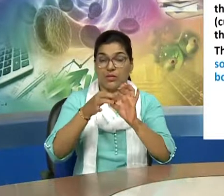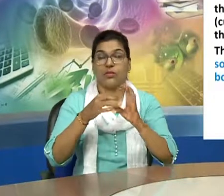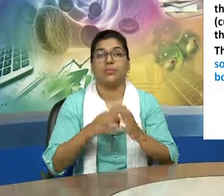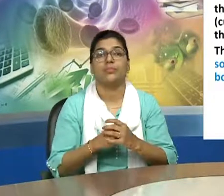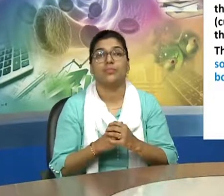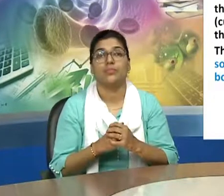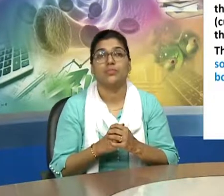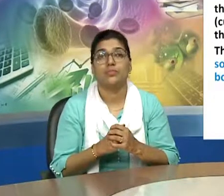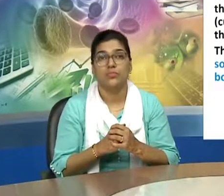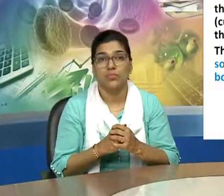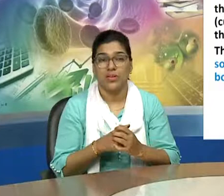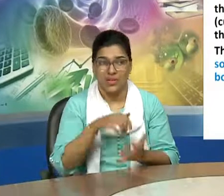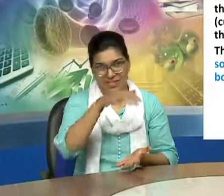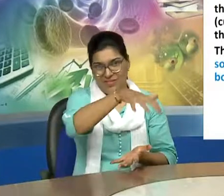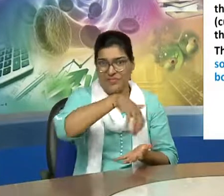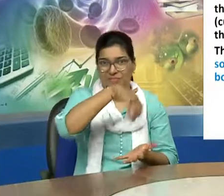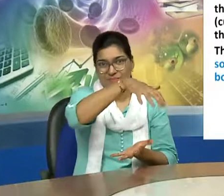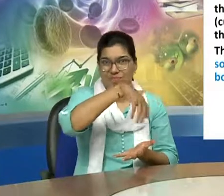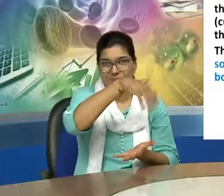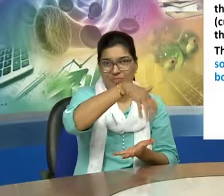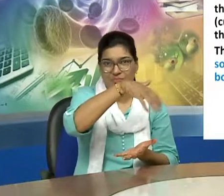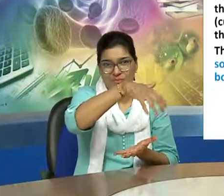And all these dug out waste material